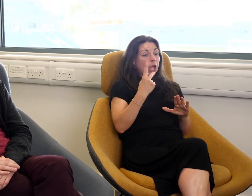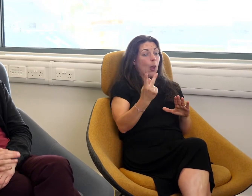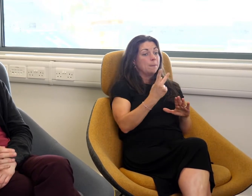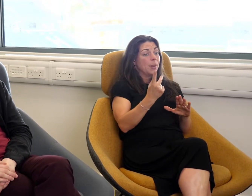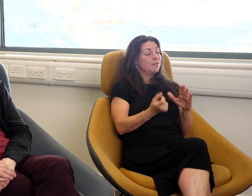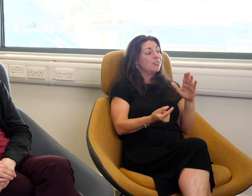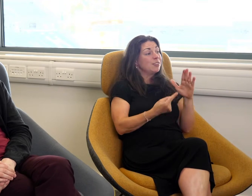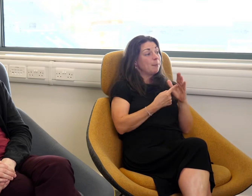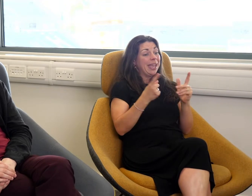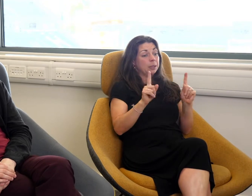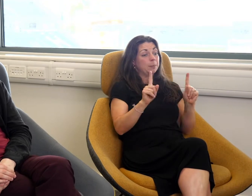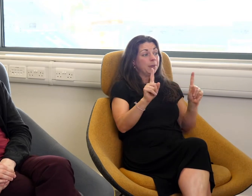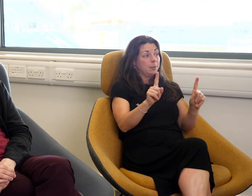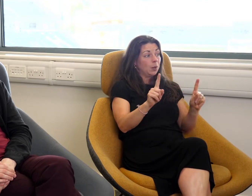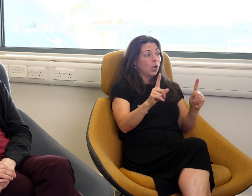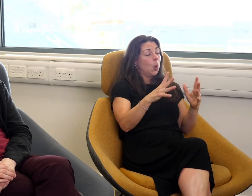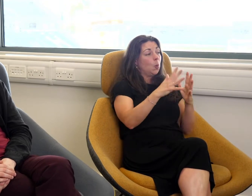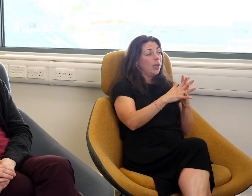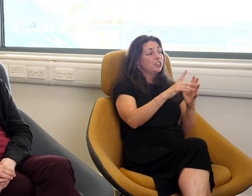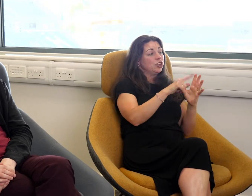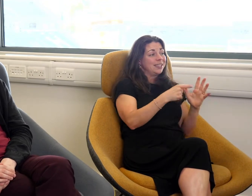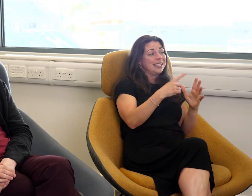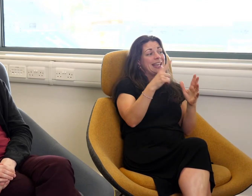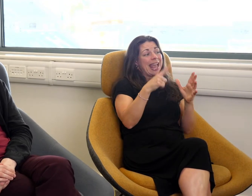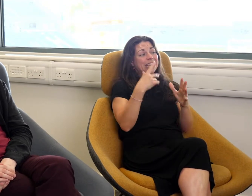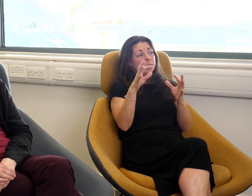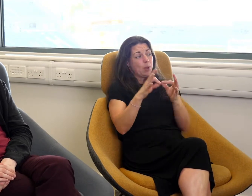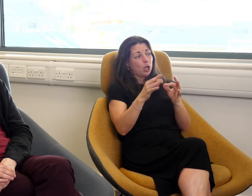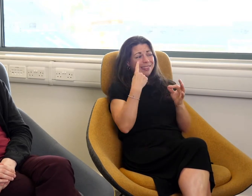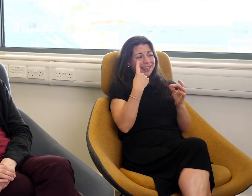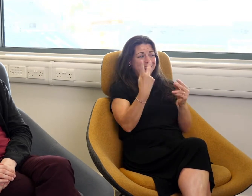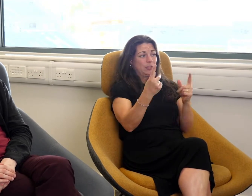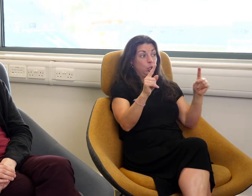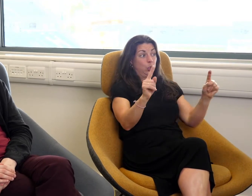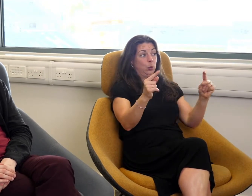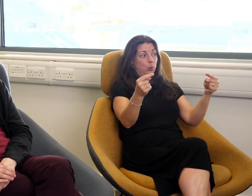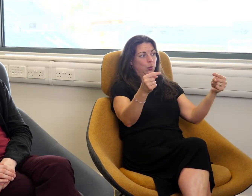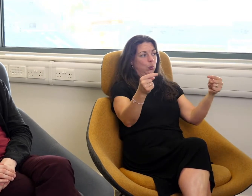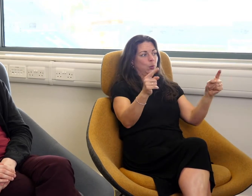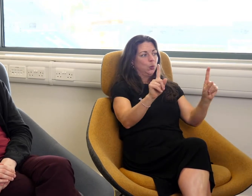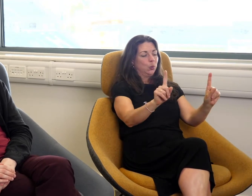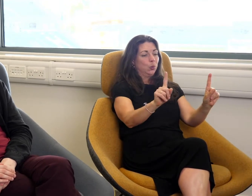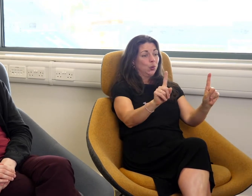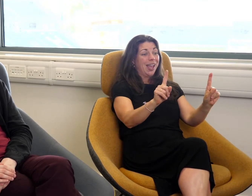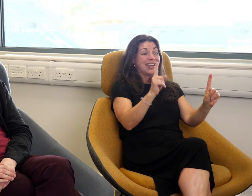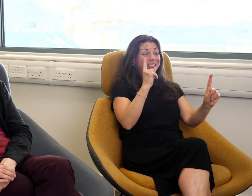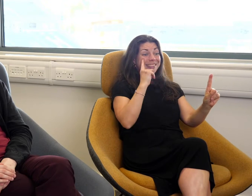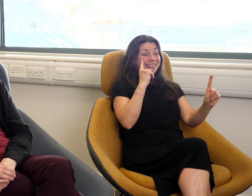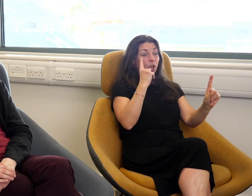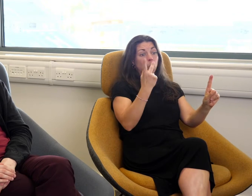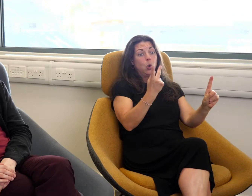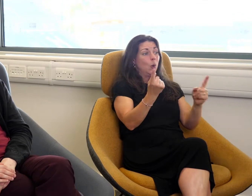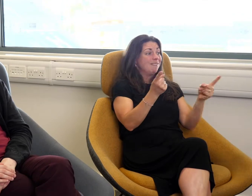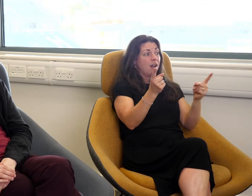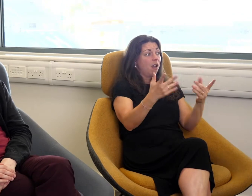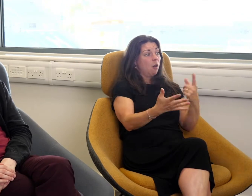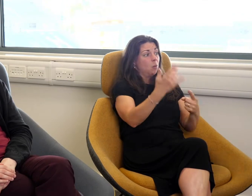be Wes Streeting and Andy Burnham, and I think both of them will do a good job of keeping it